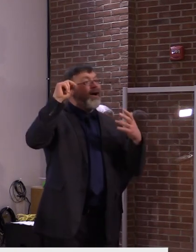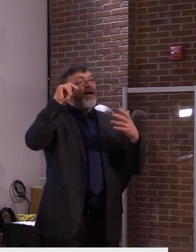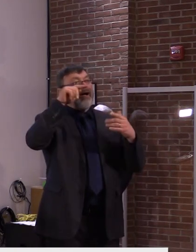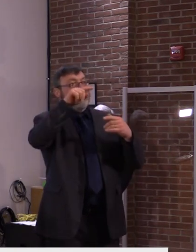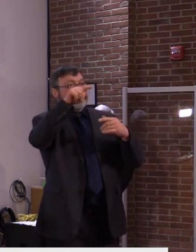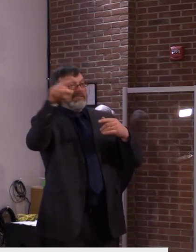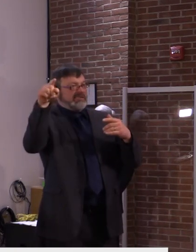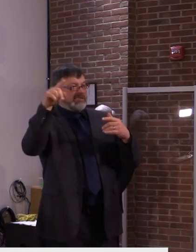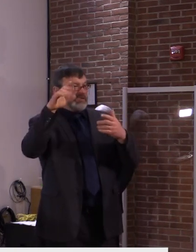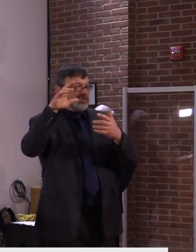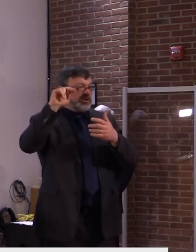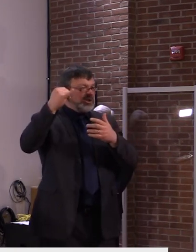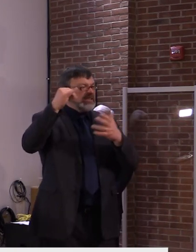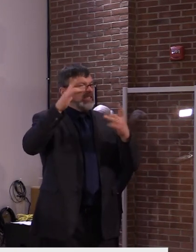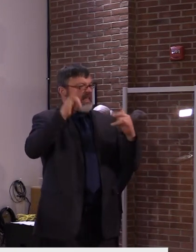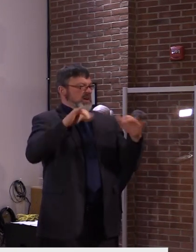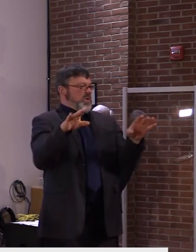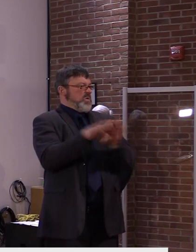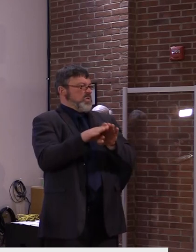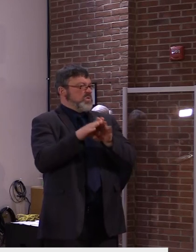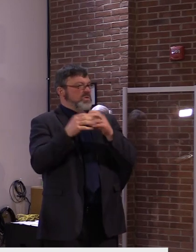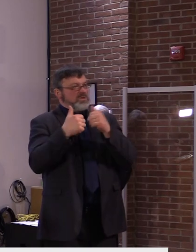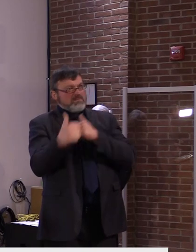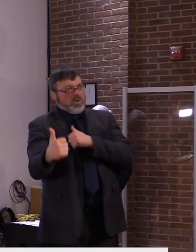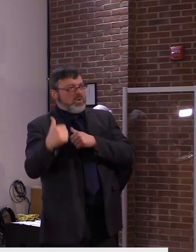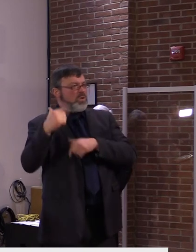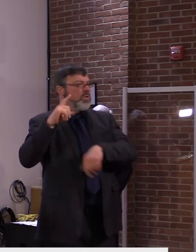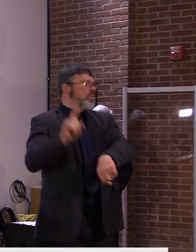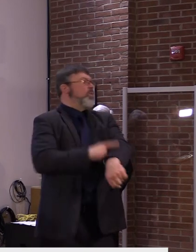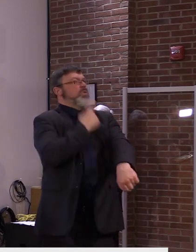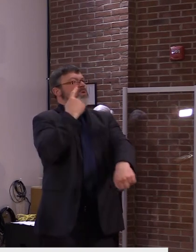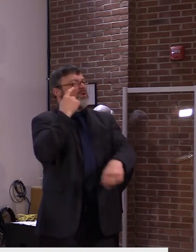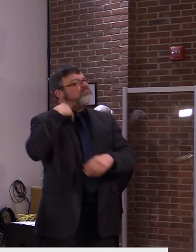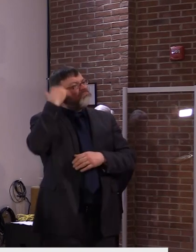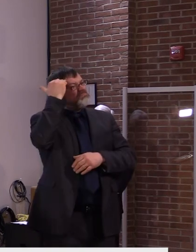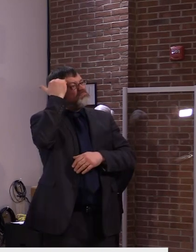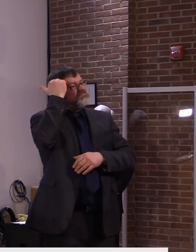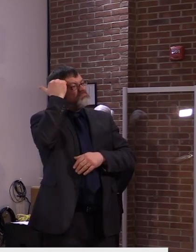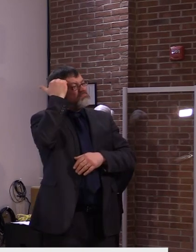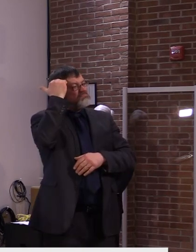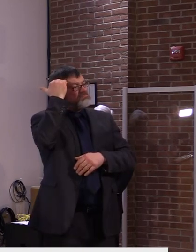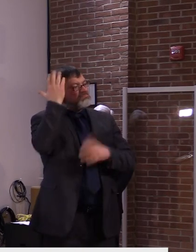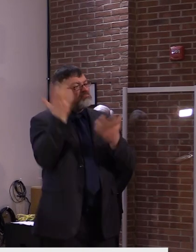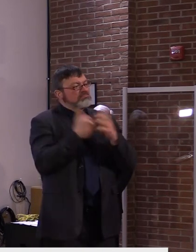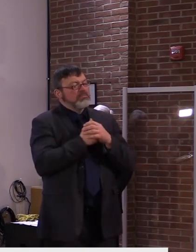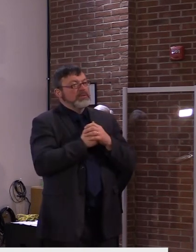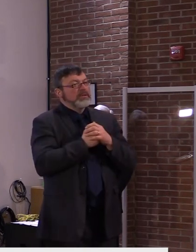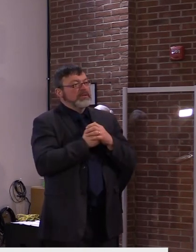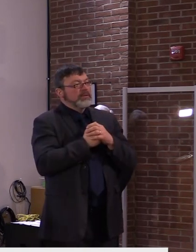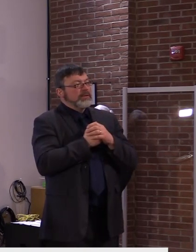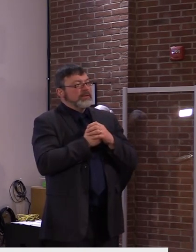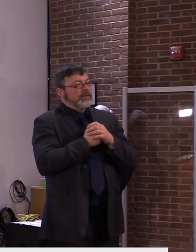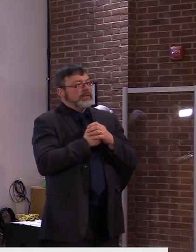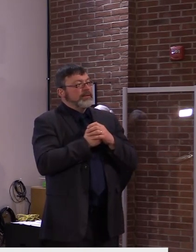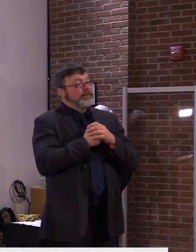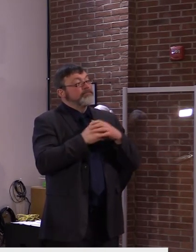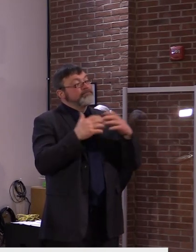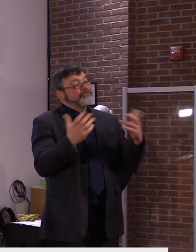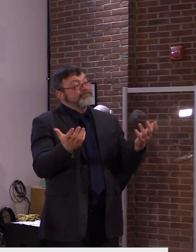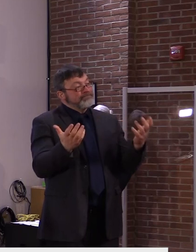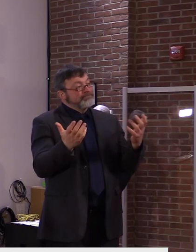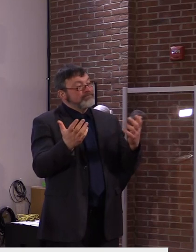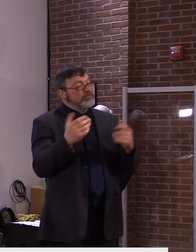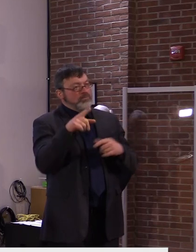areas. So all of the discussions you're hearing nationally from the new administration on